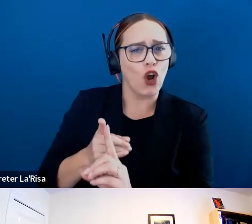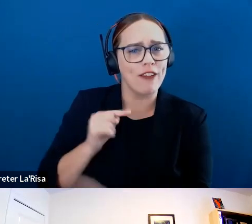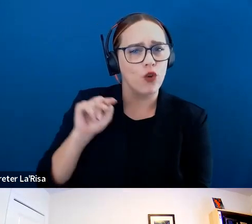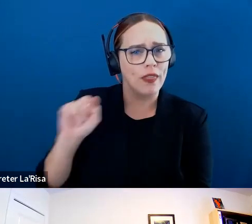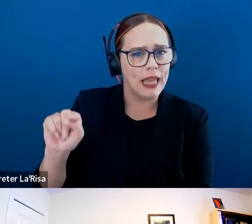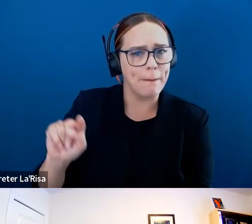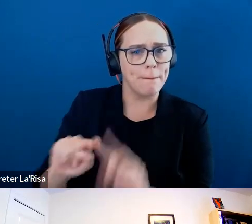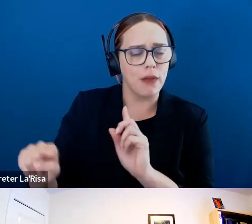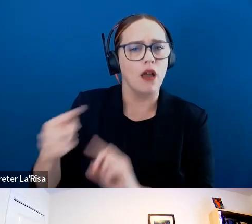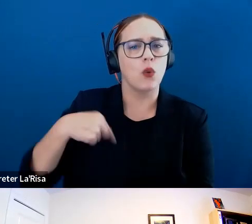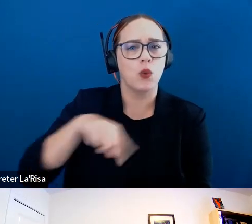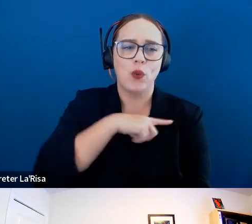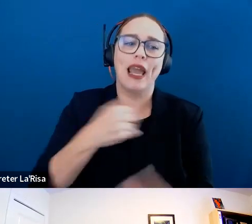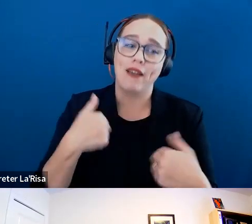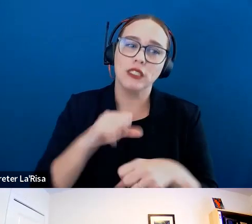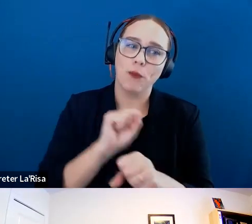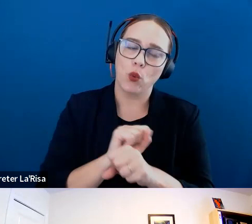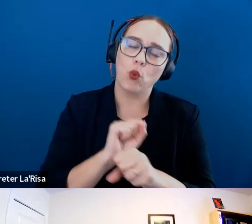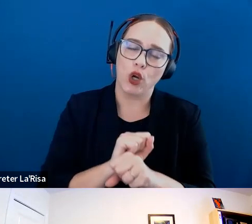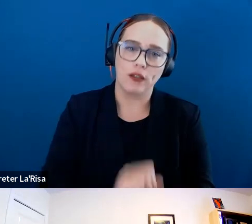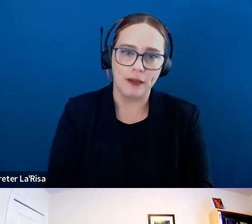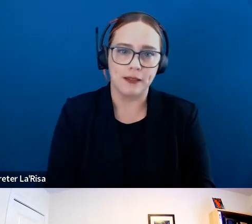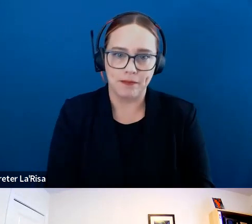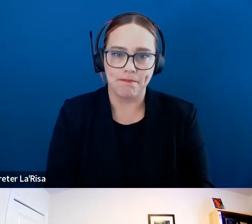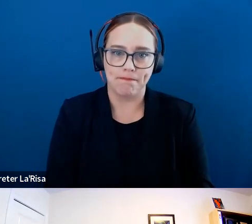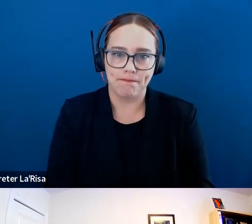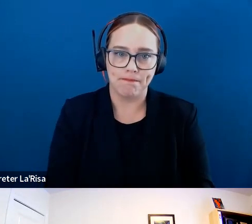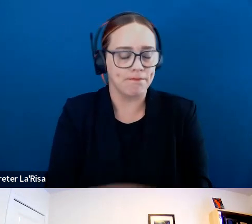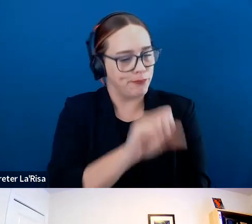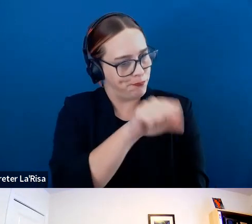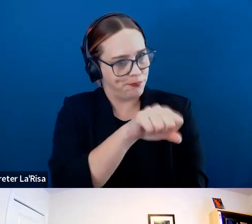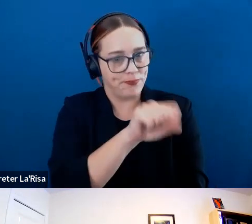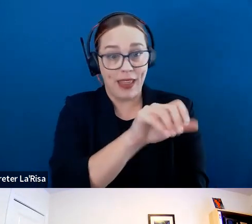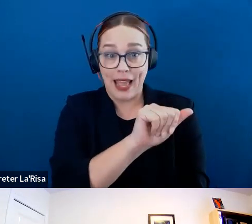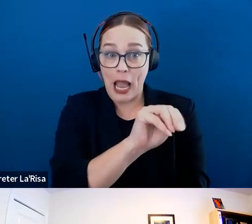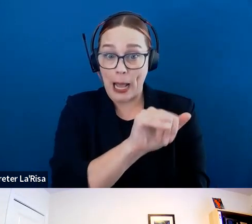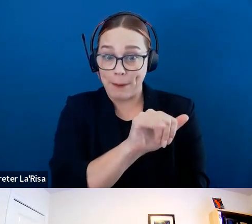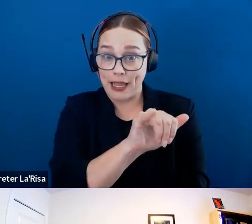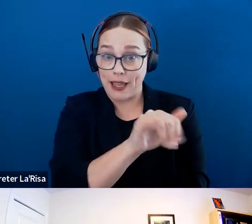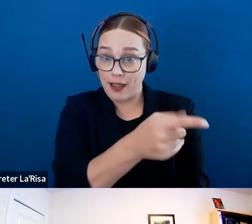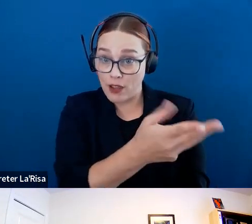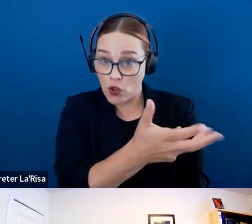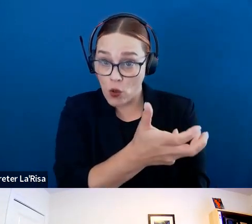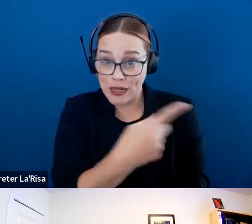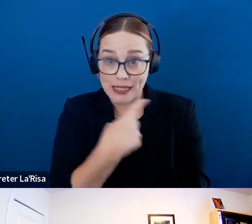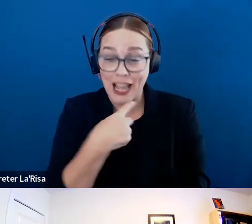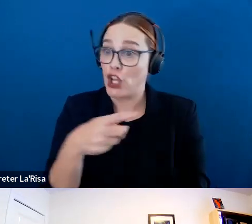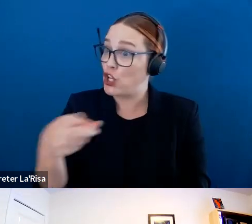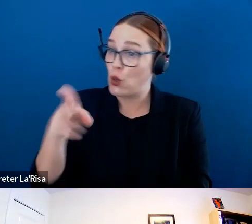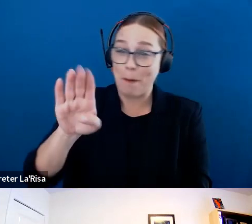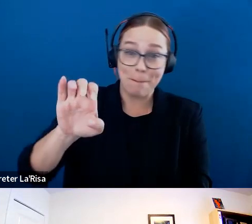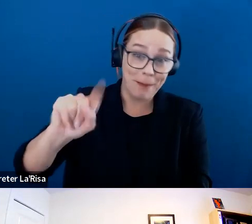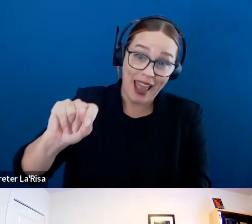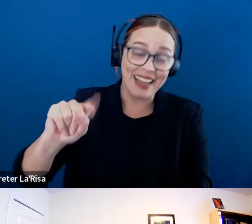do. Yes. So Amy, any comments or follow up you'd want to give to Patricia, bet. and then we'll move on. Okay. Sounds great.